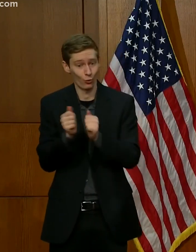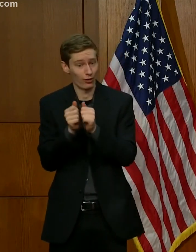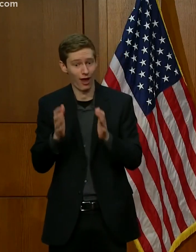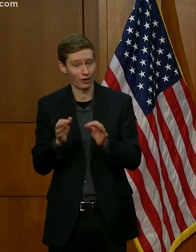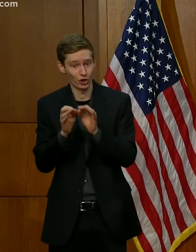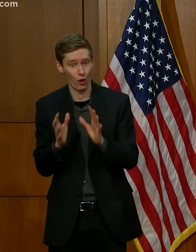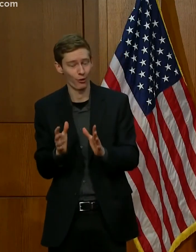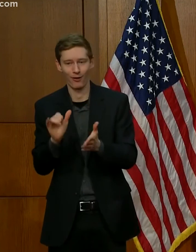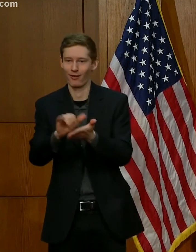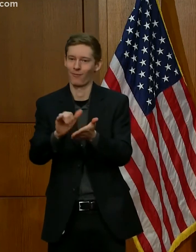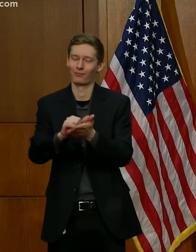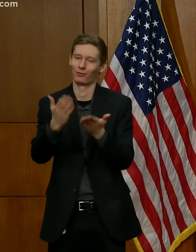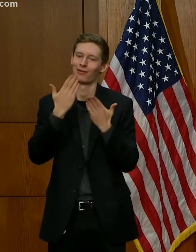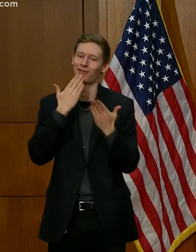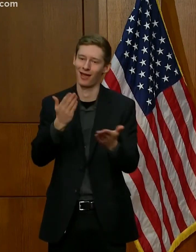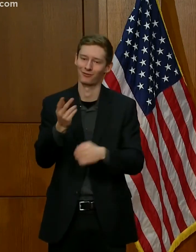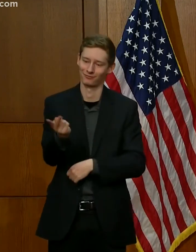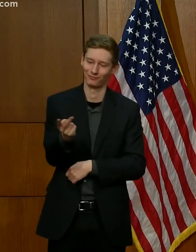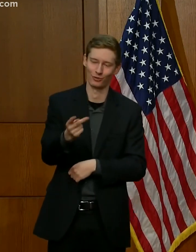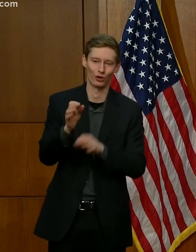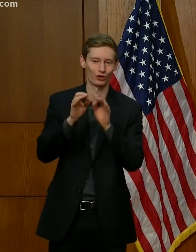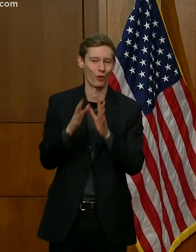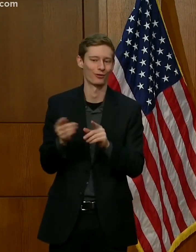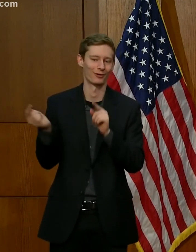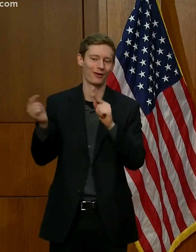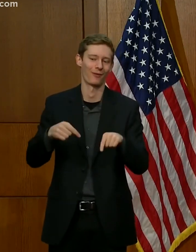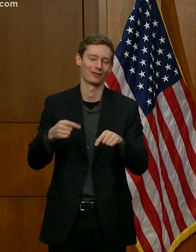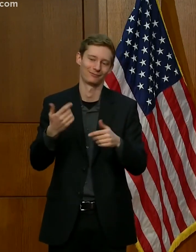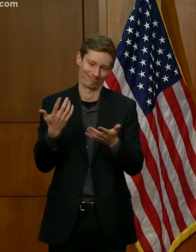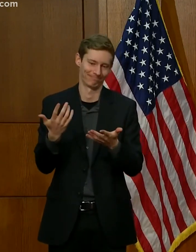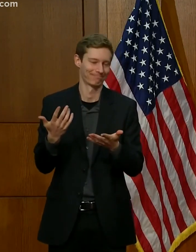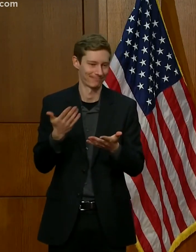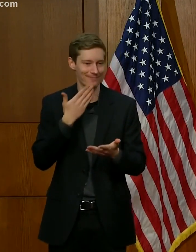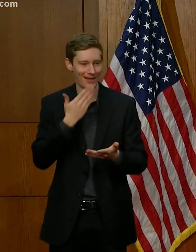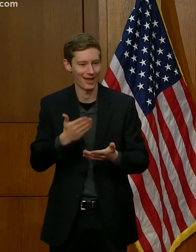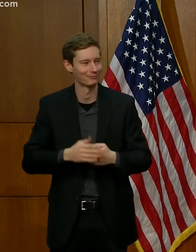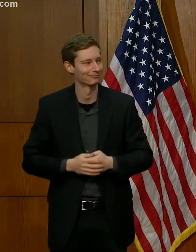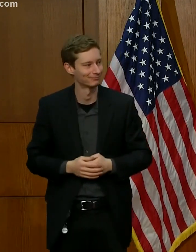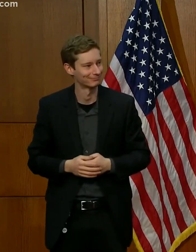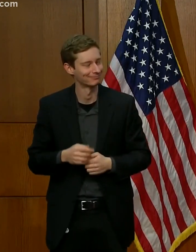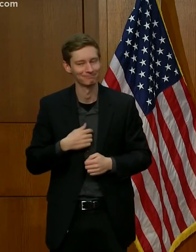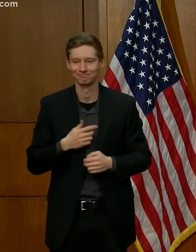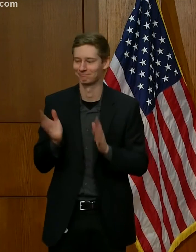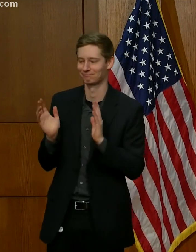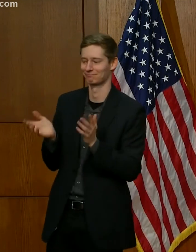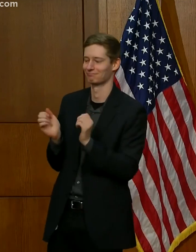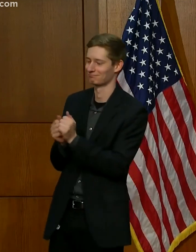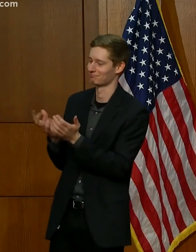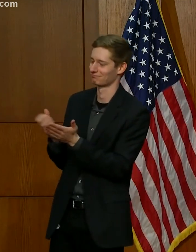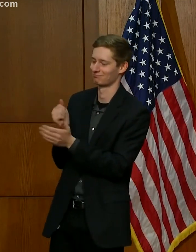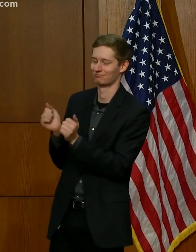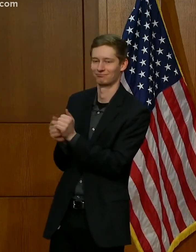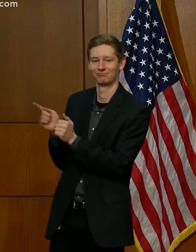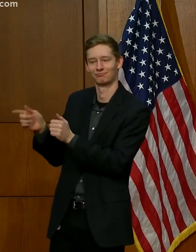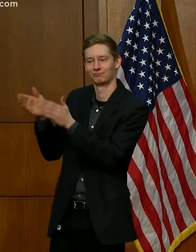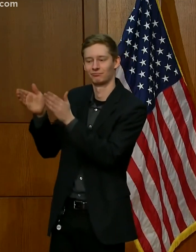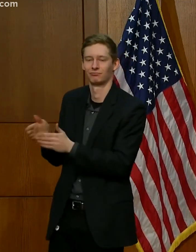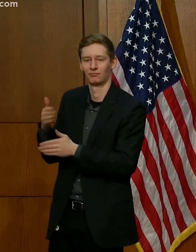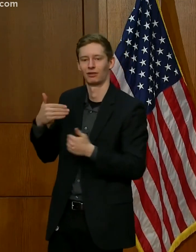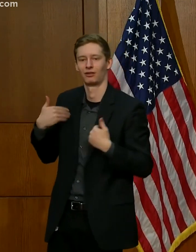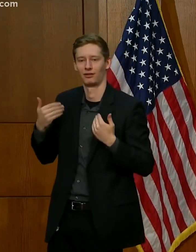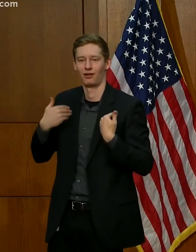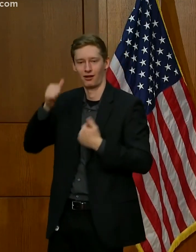So thank you all for being here every time. And I might also say I struck up a conversation as I came in here with this